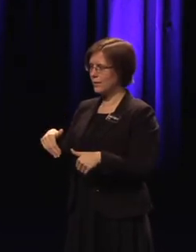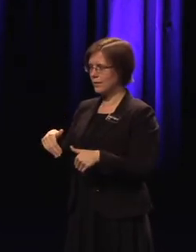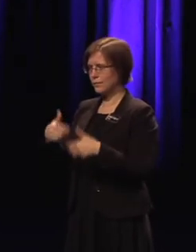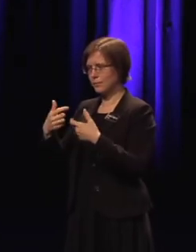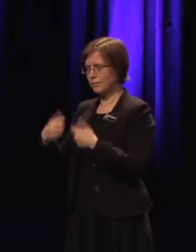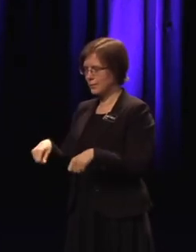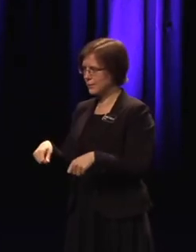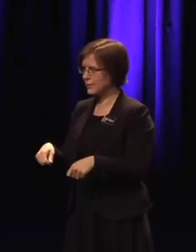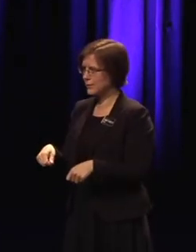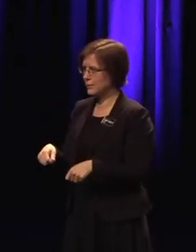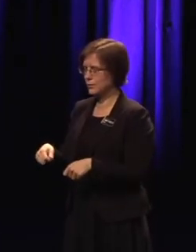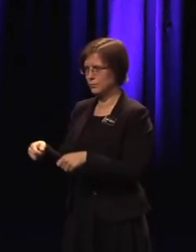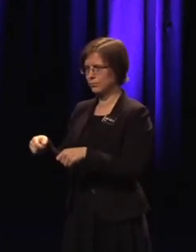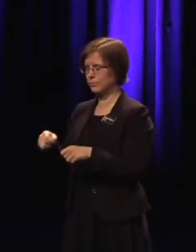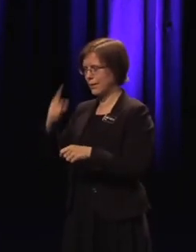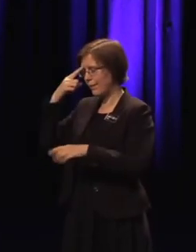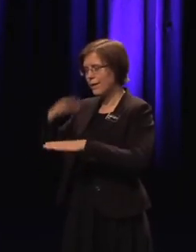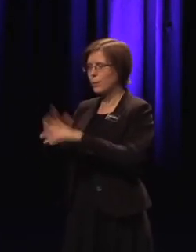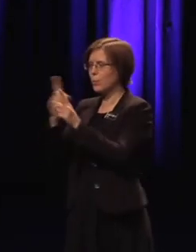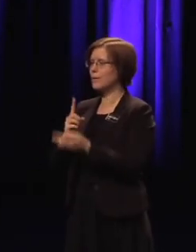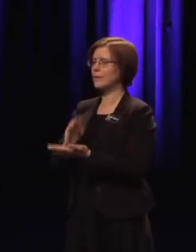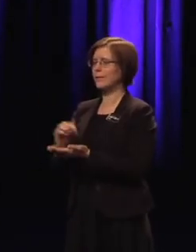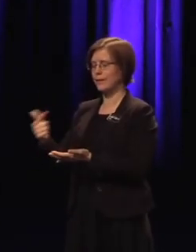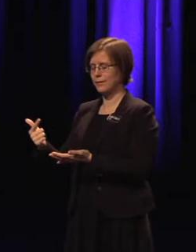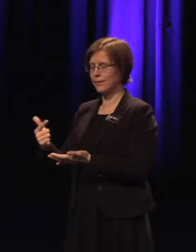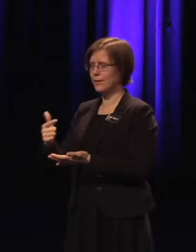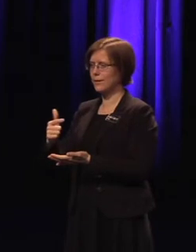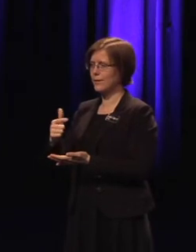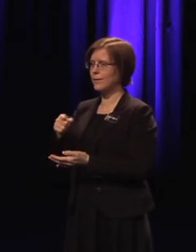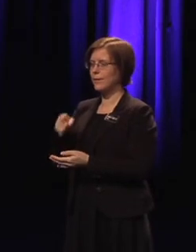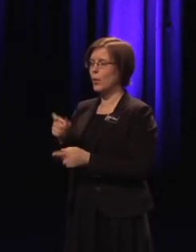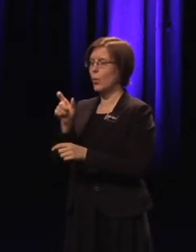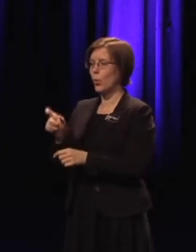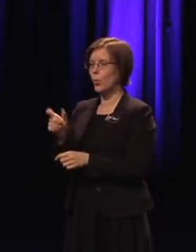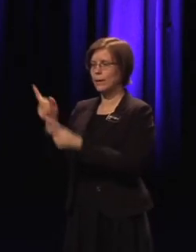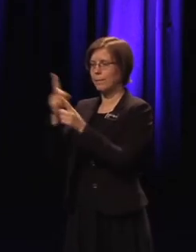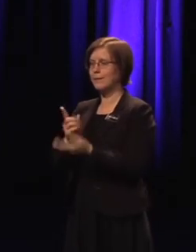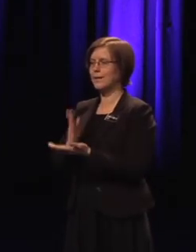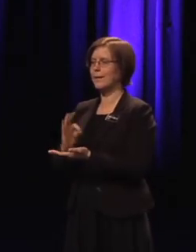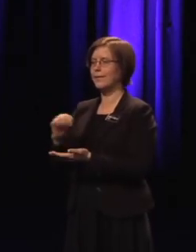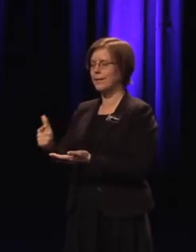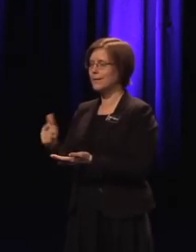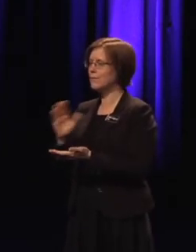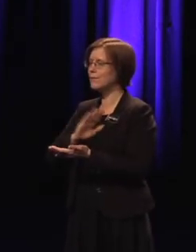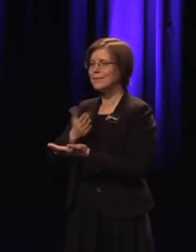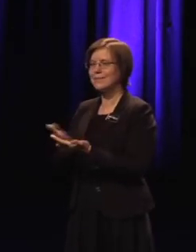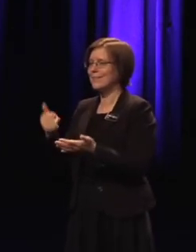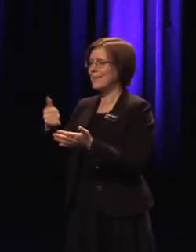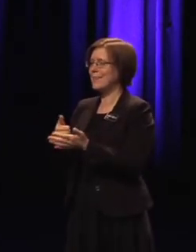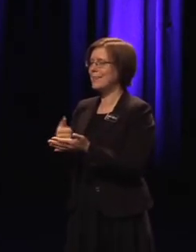into account. In fact, there is no mention of the words human rights in the first MDG